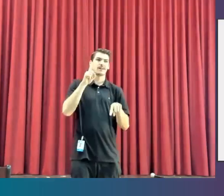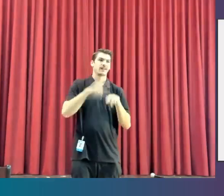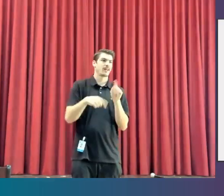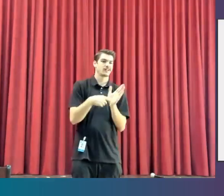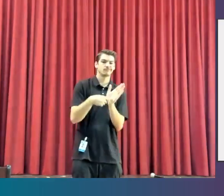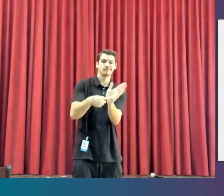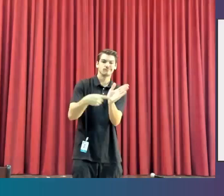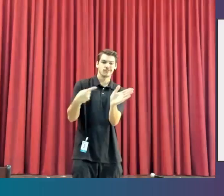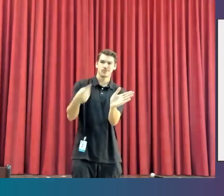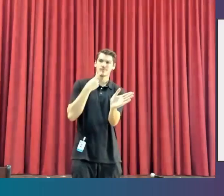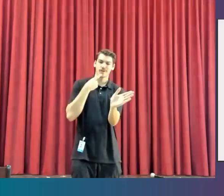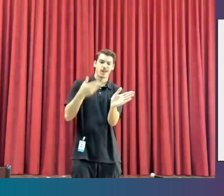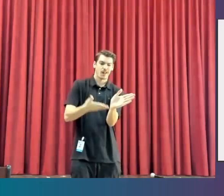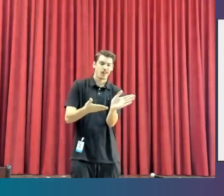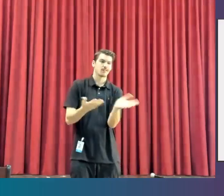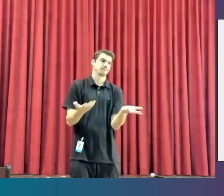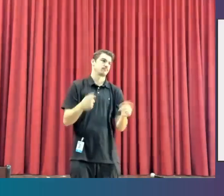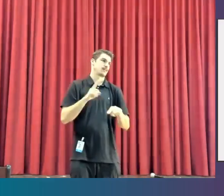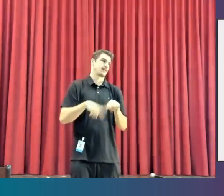it.